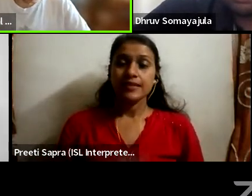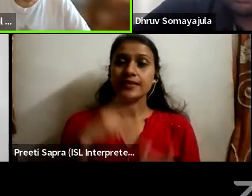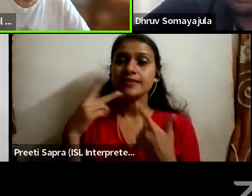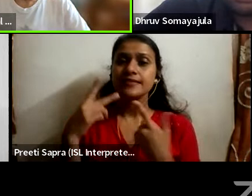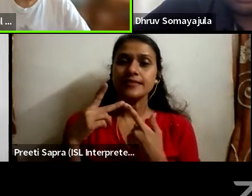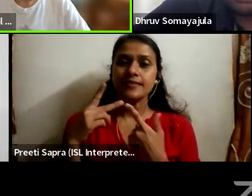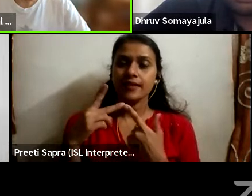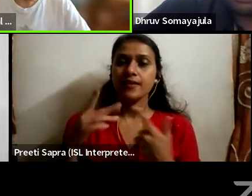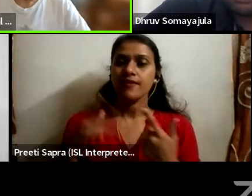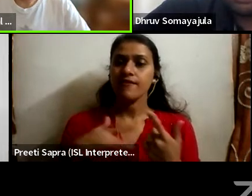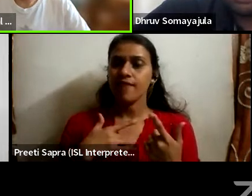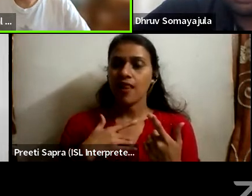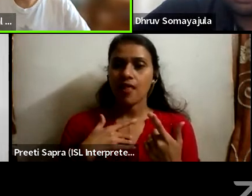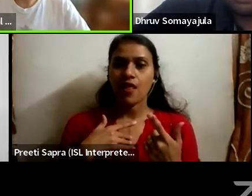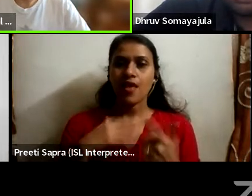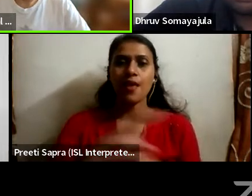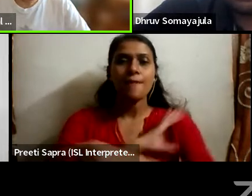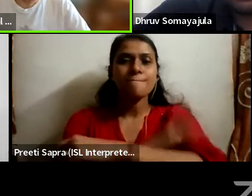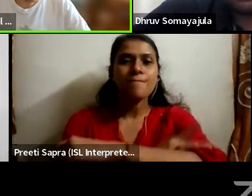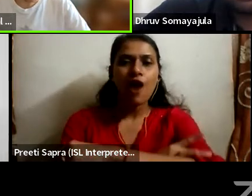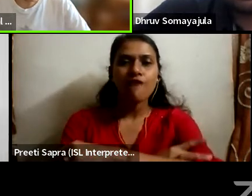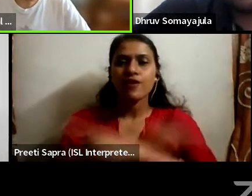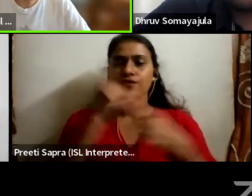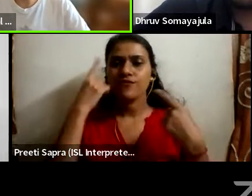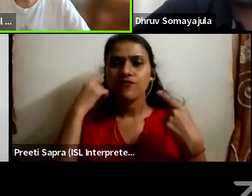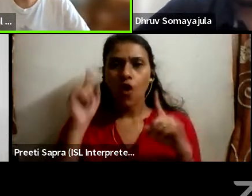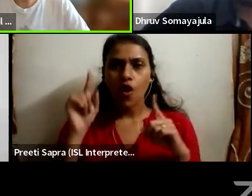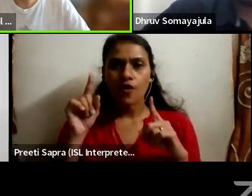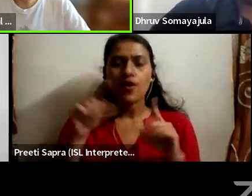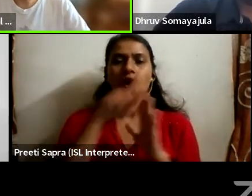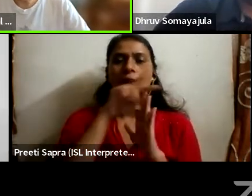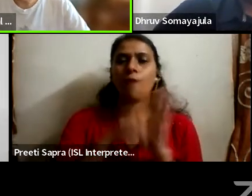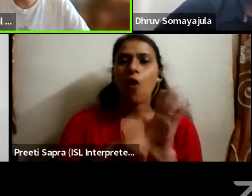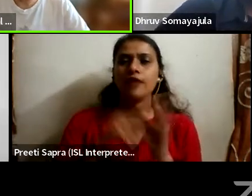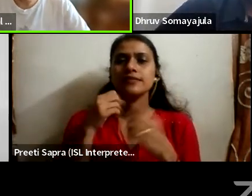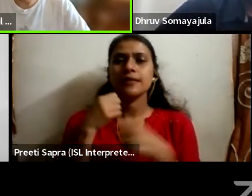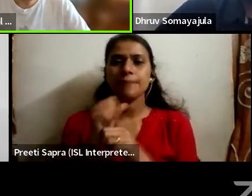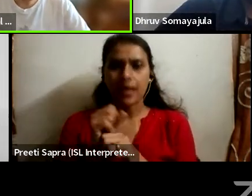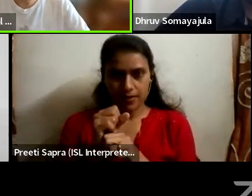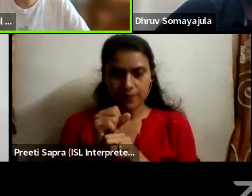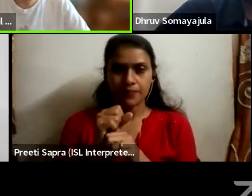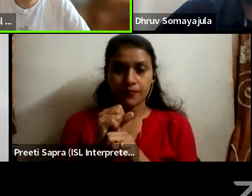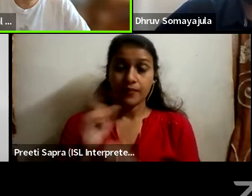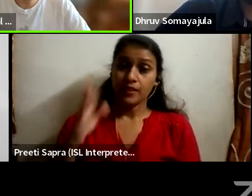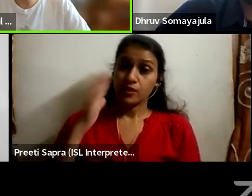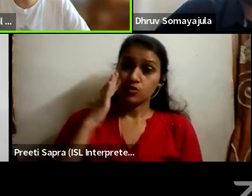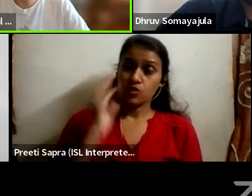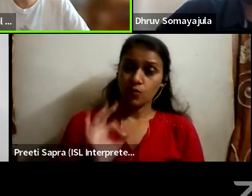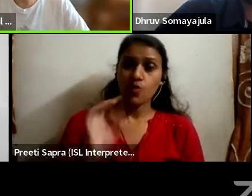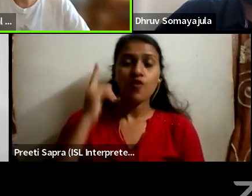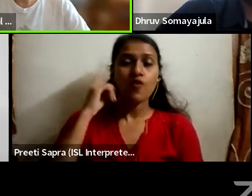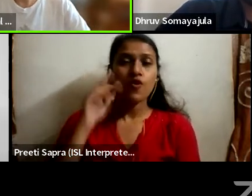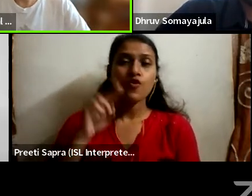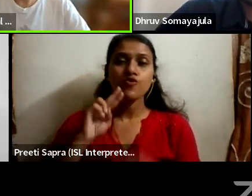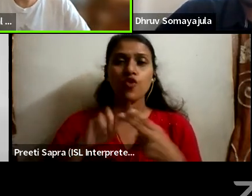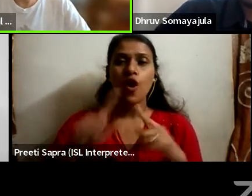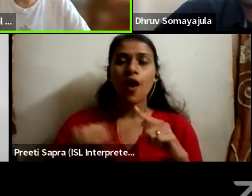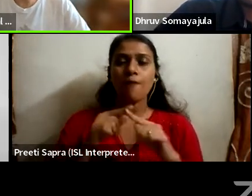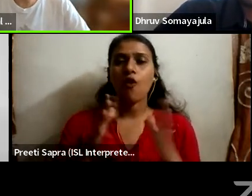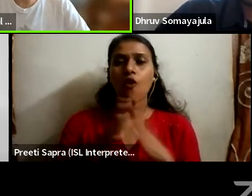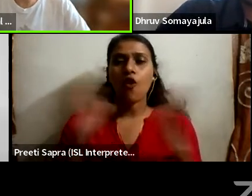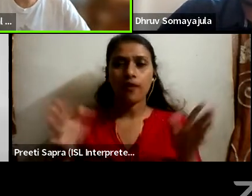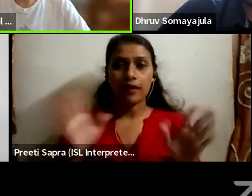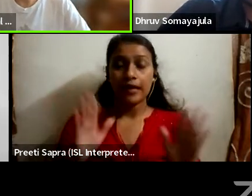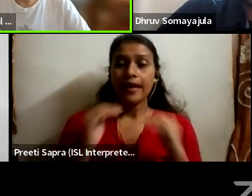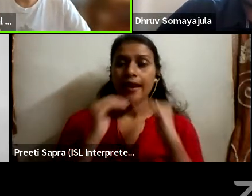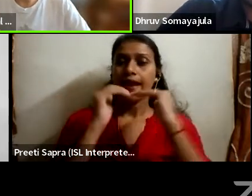around empowering regulators, empowering policymakers is very important and has been talked about a lot. I think